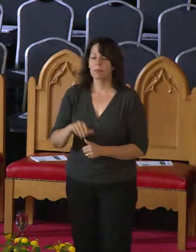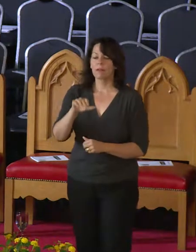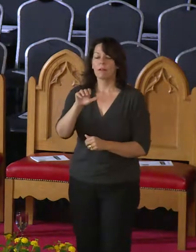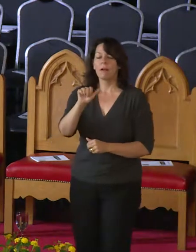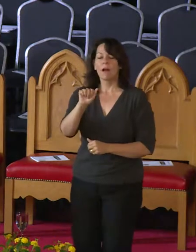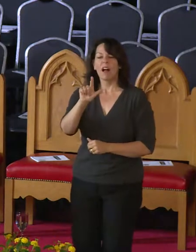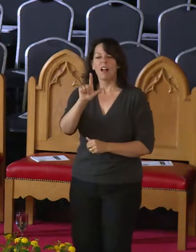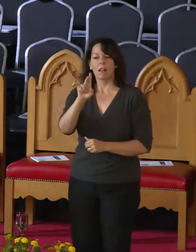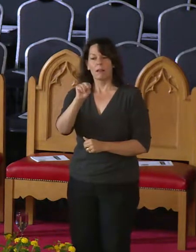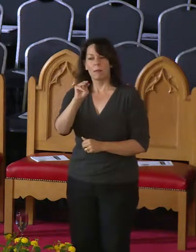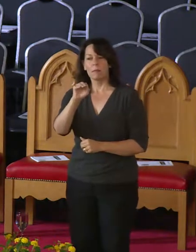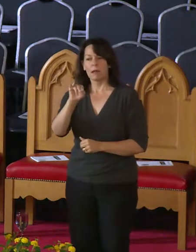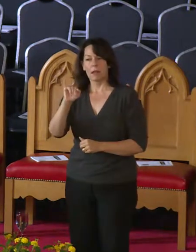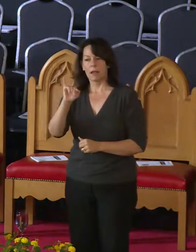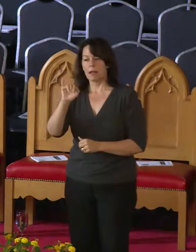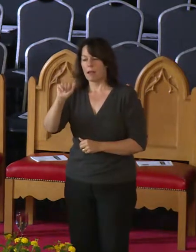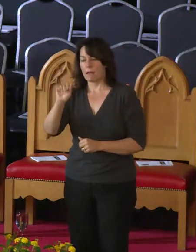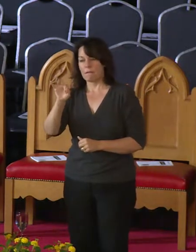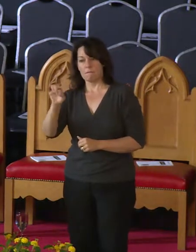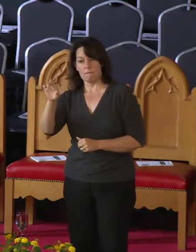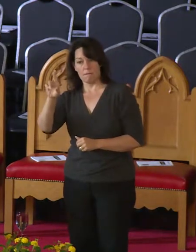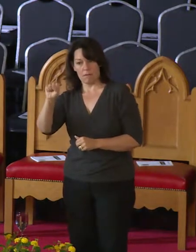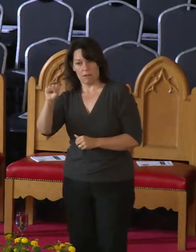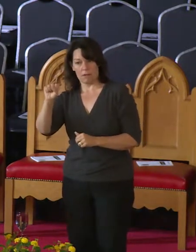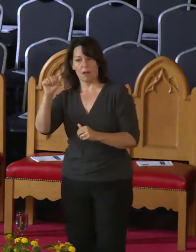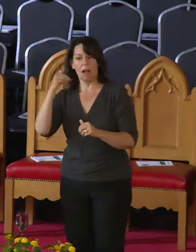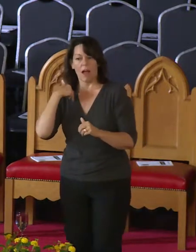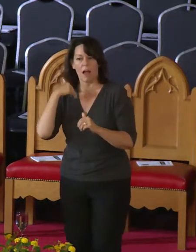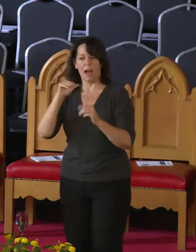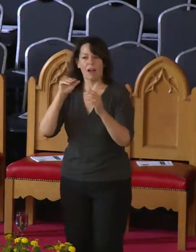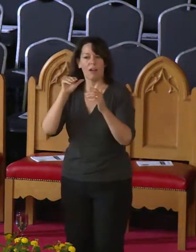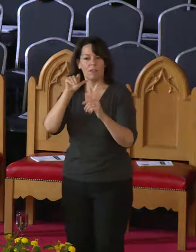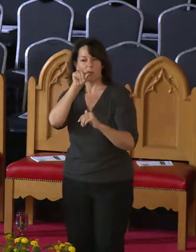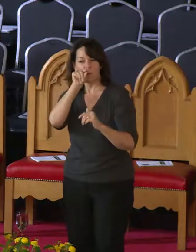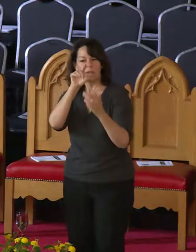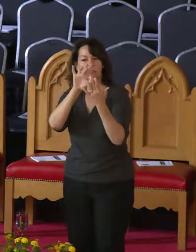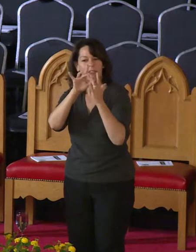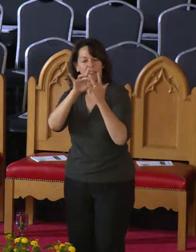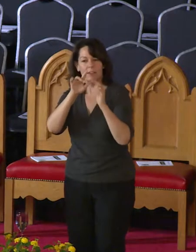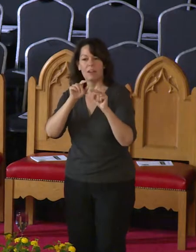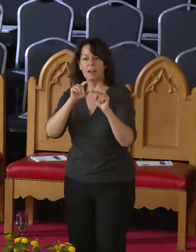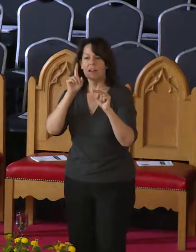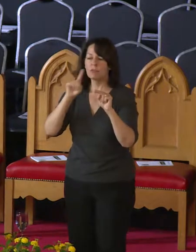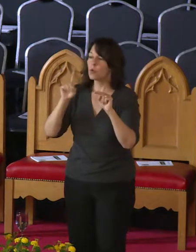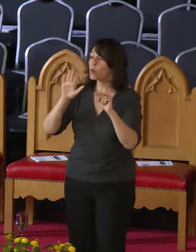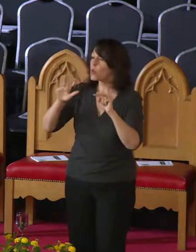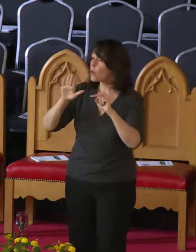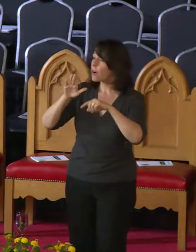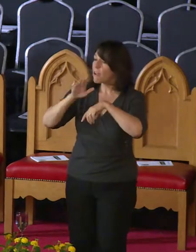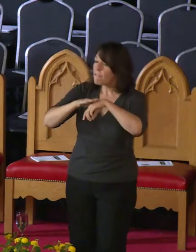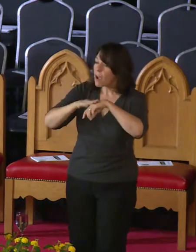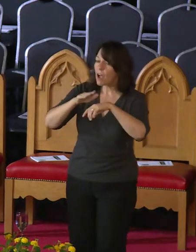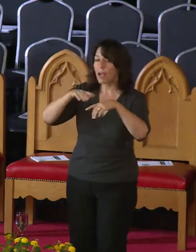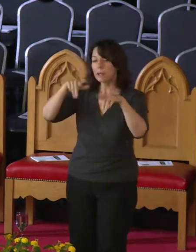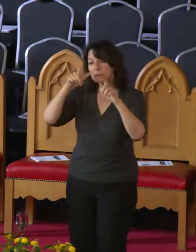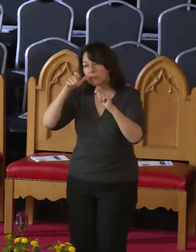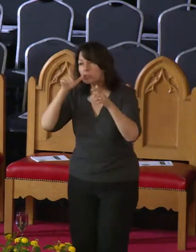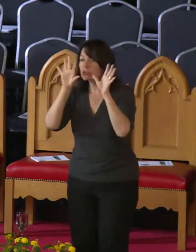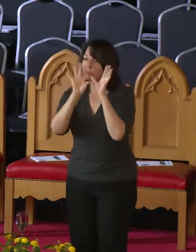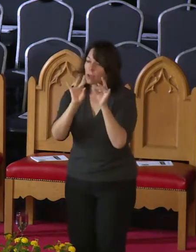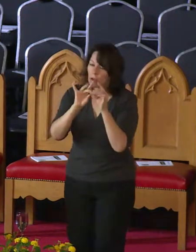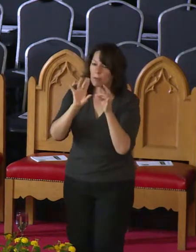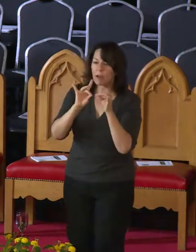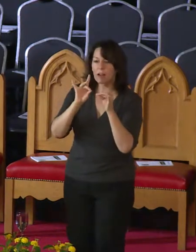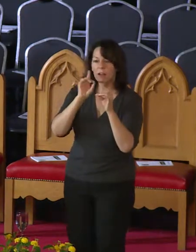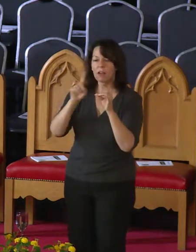social media program developed especially for convocation. Please share your photos, memories, and advice with graduating students by joining us on